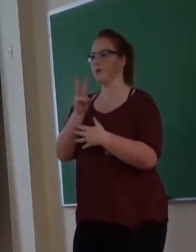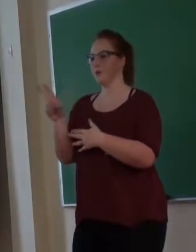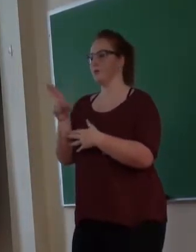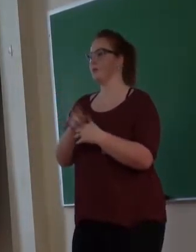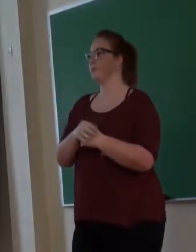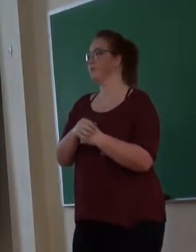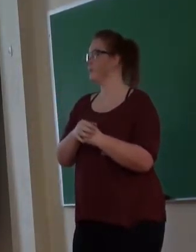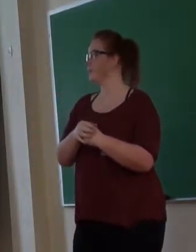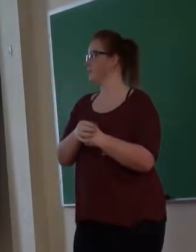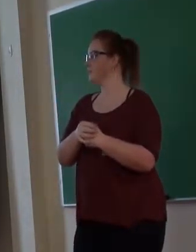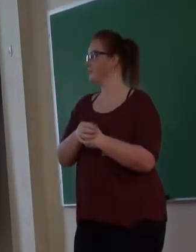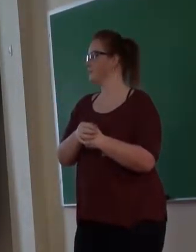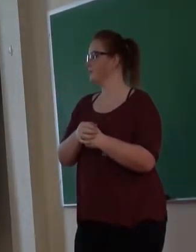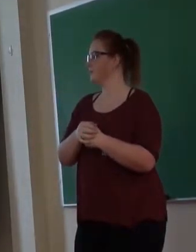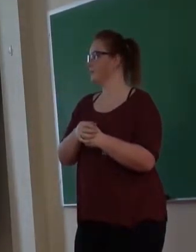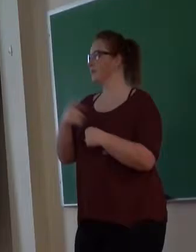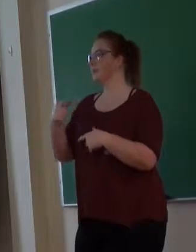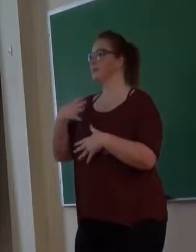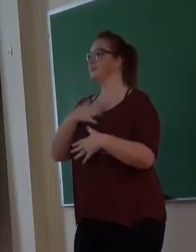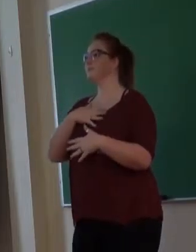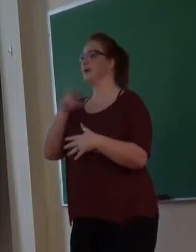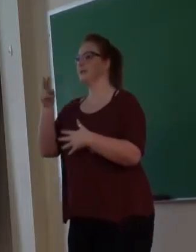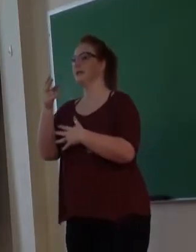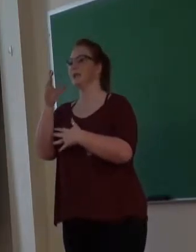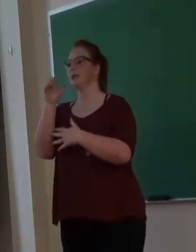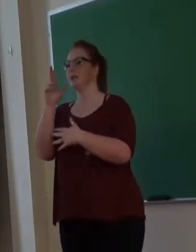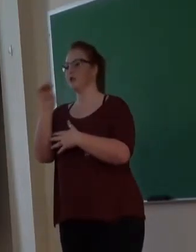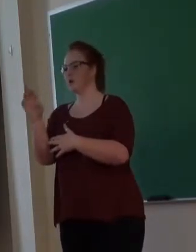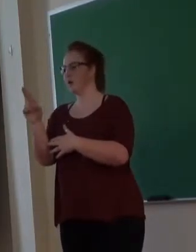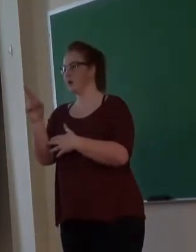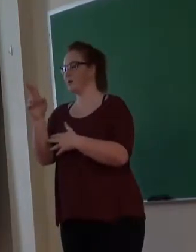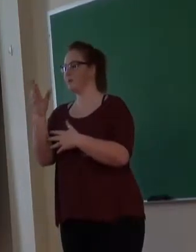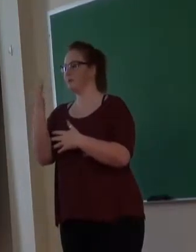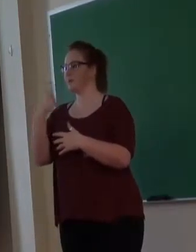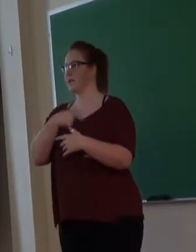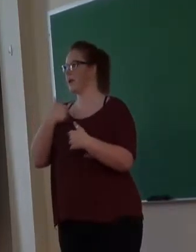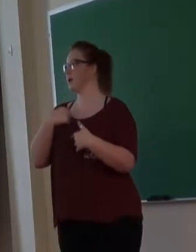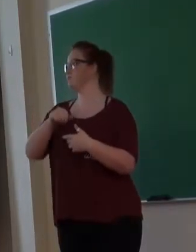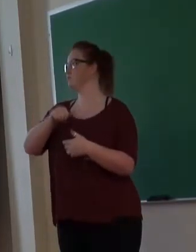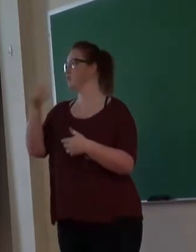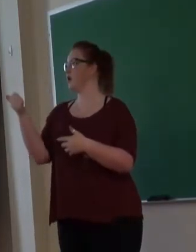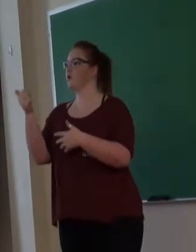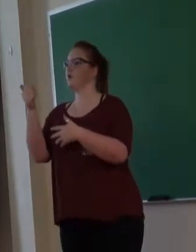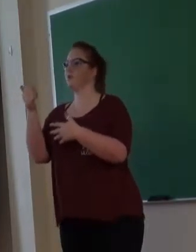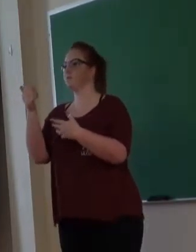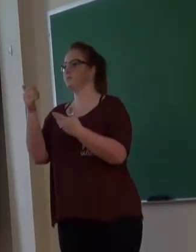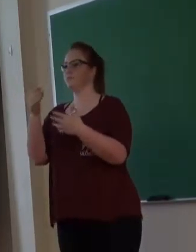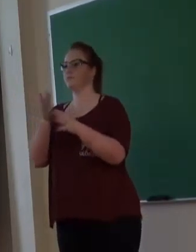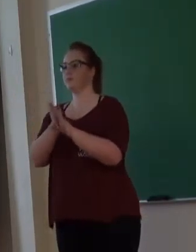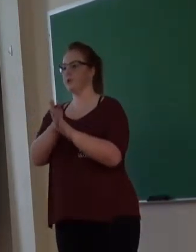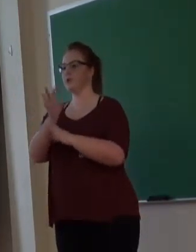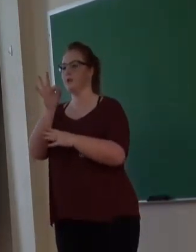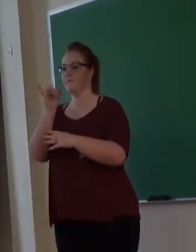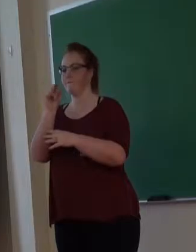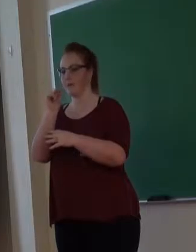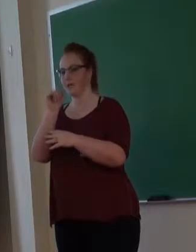I say that this is my second career because I had an entire career in the finance industry right after I graduated